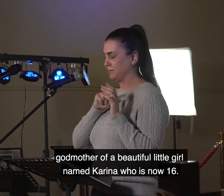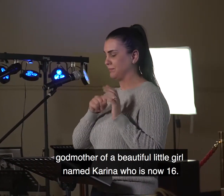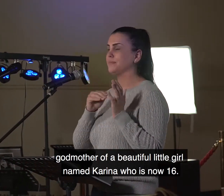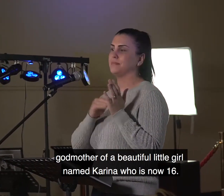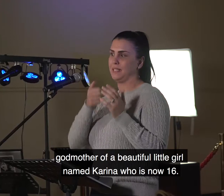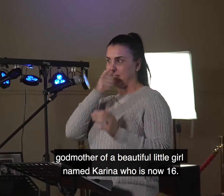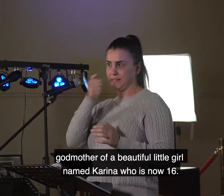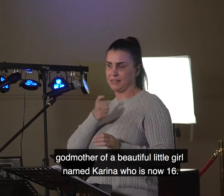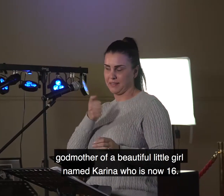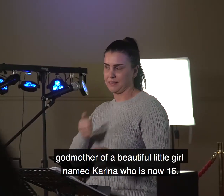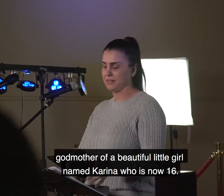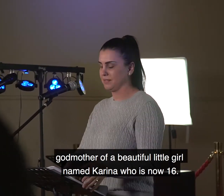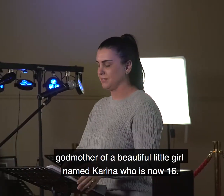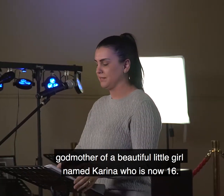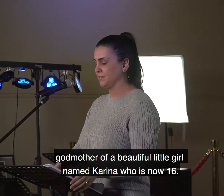who is now 16.